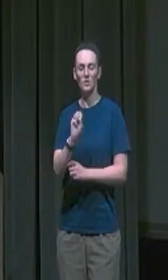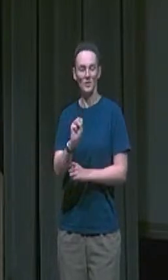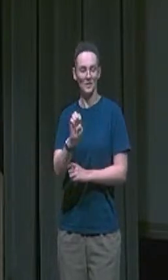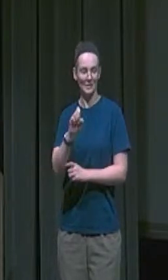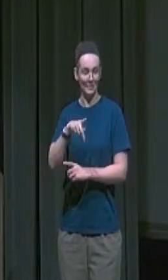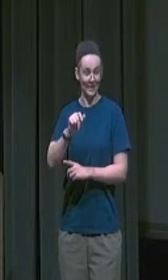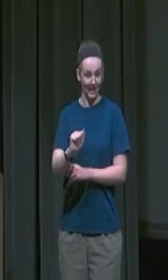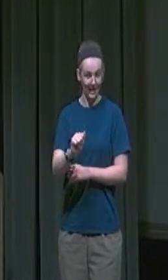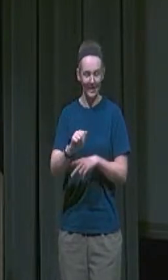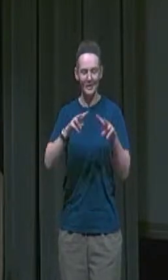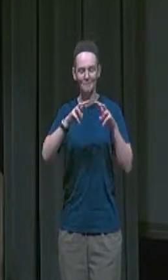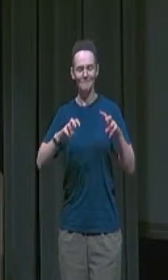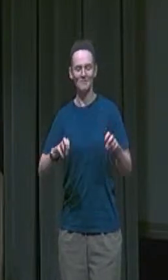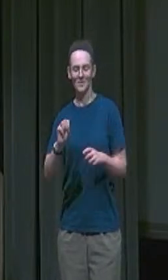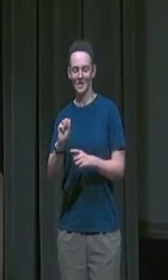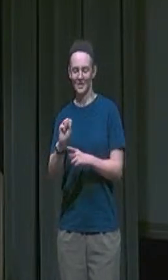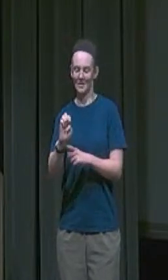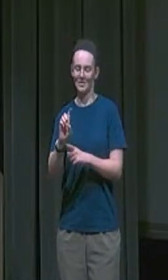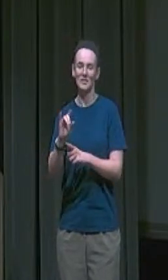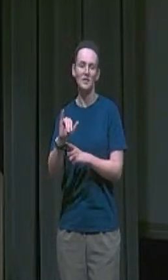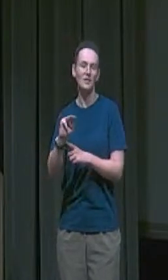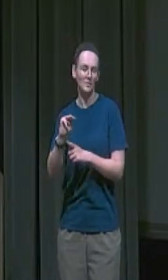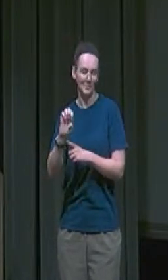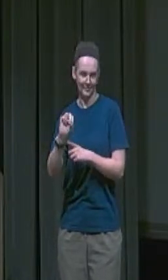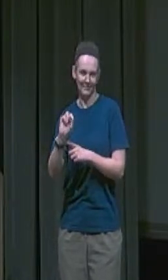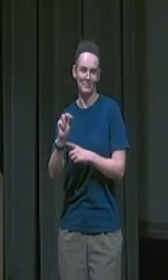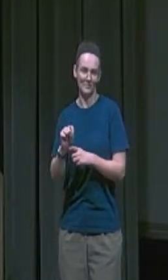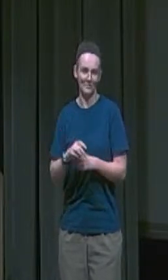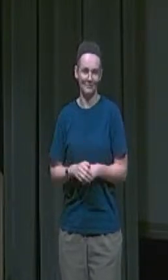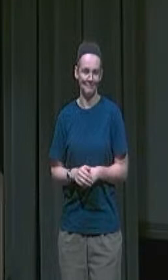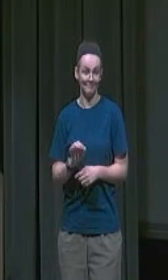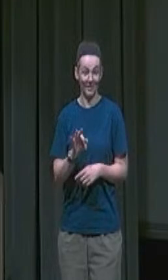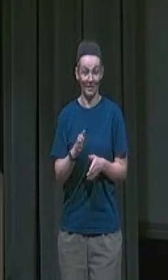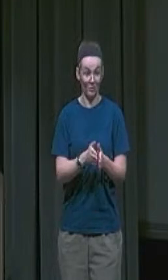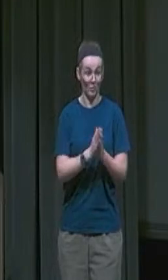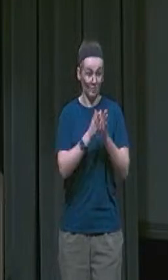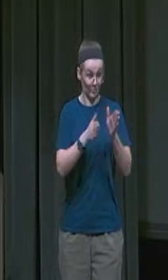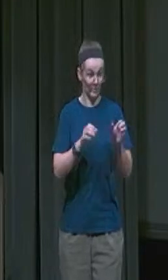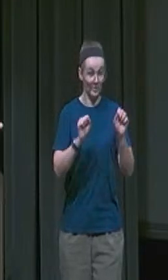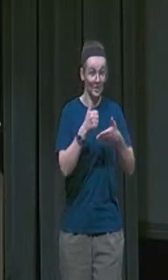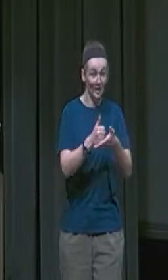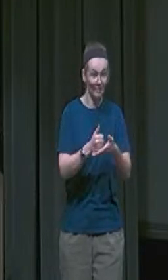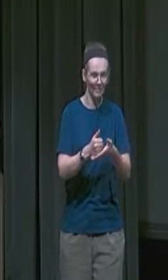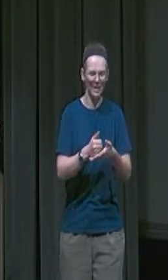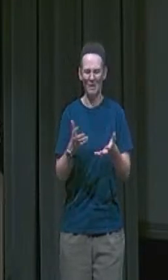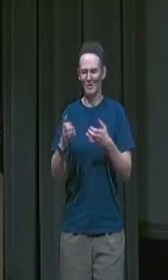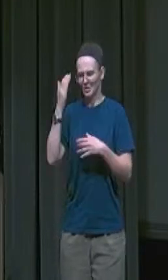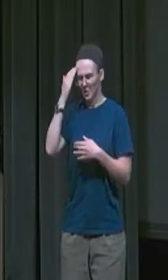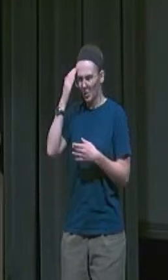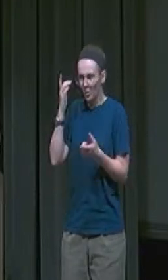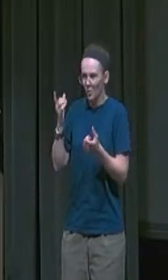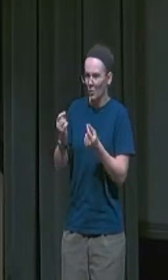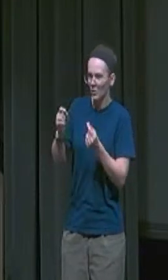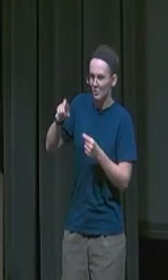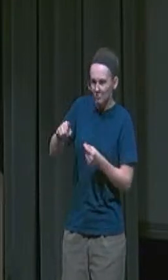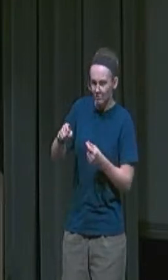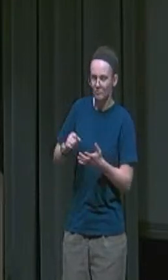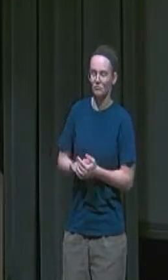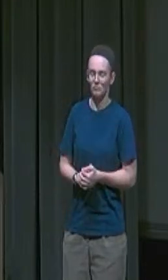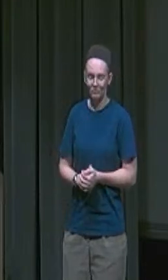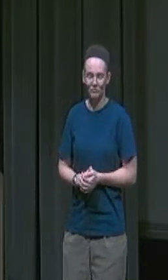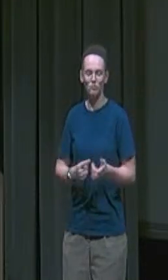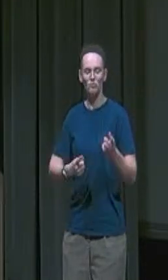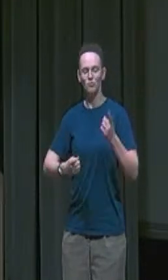to assess the sediment. Because if you're going to ask someone to help you, they're going to want to know, what do we have to do? So the questions